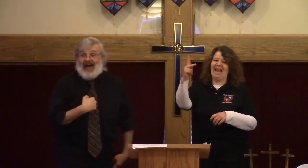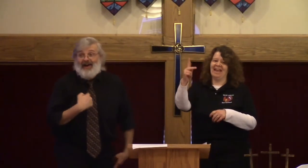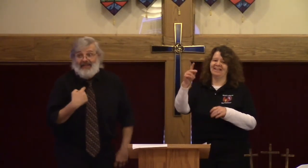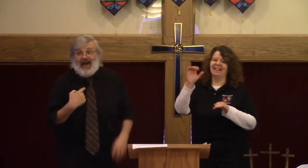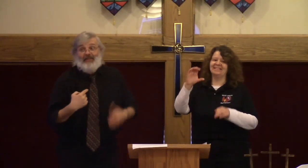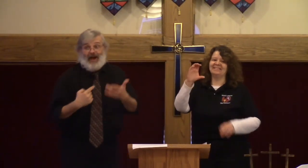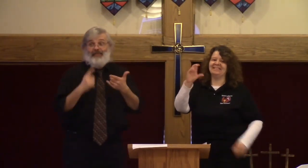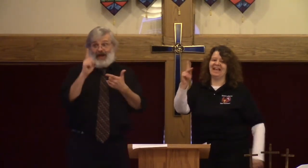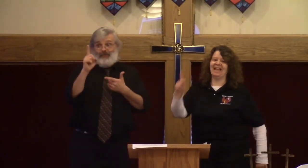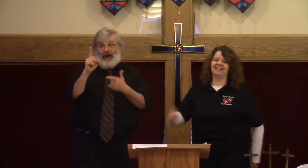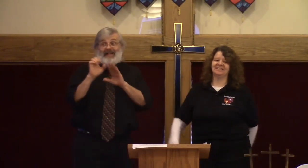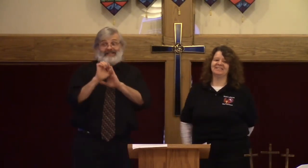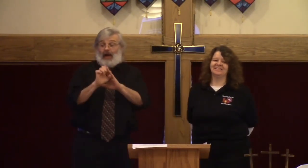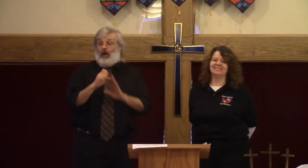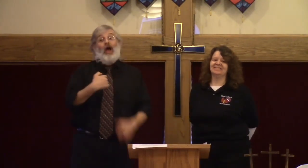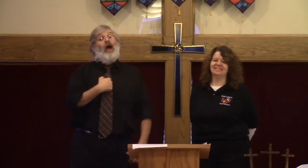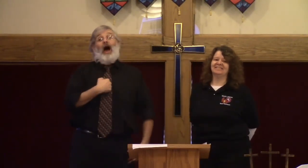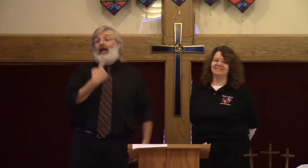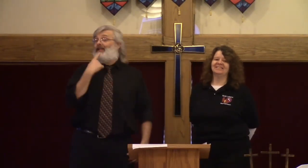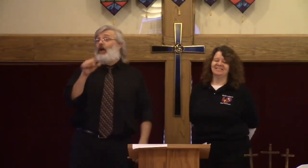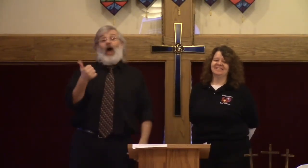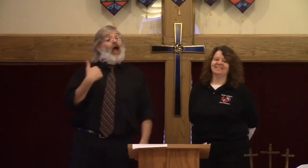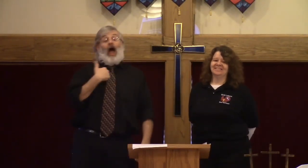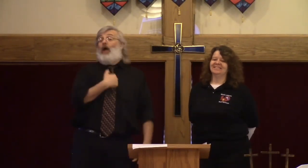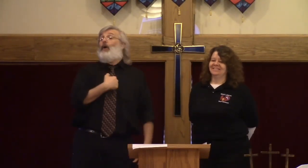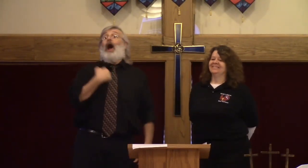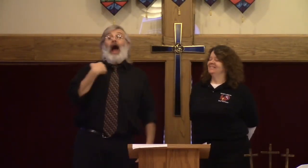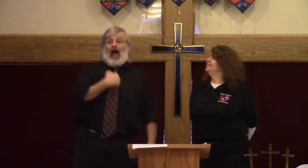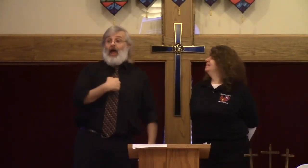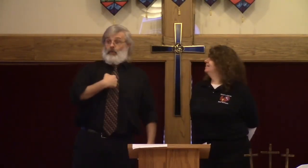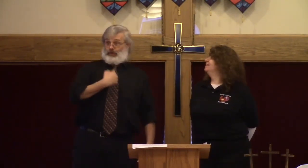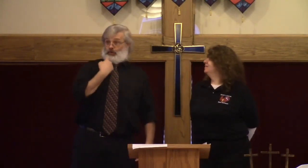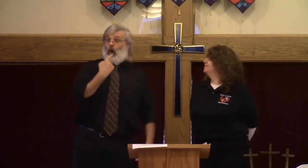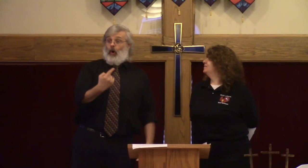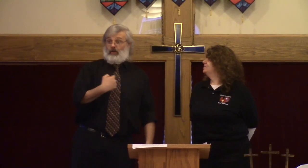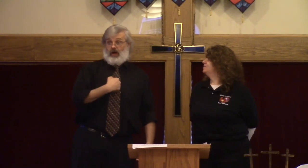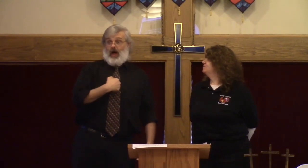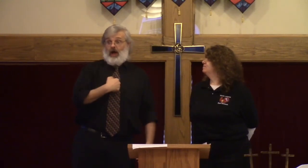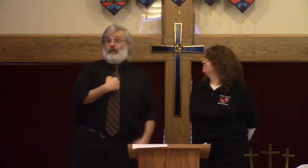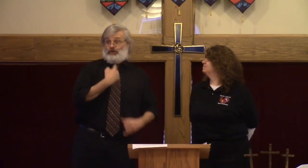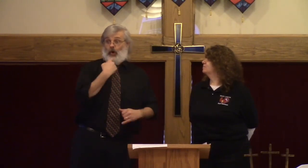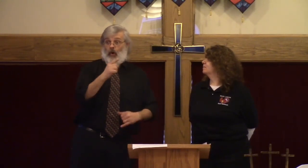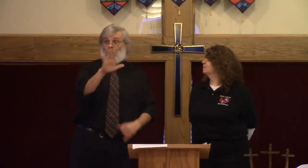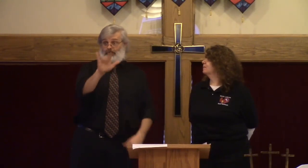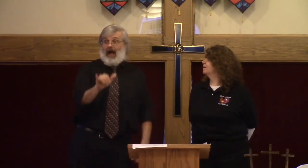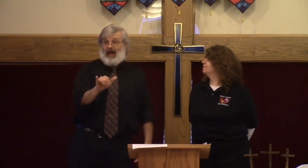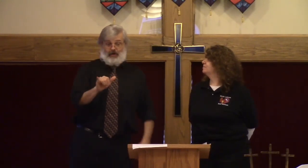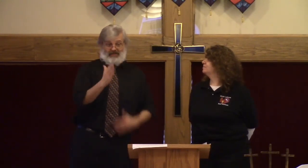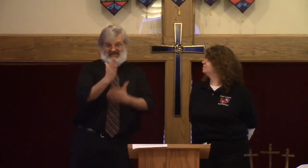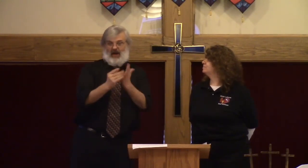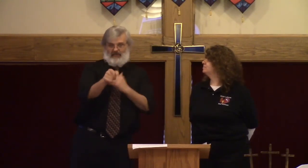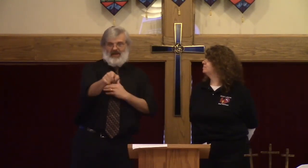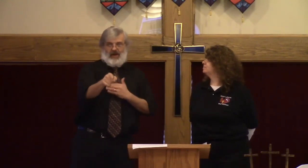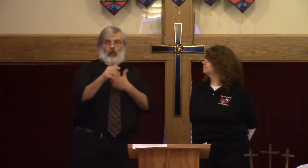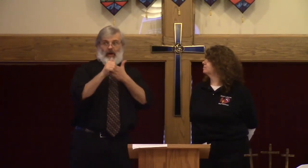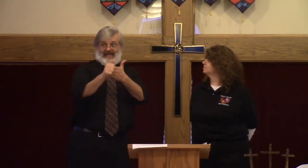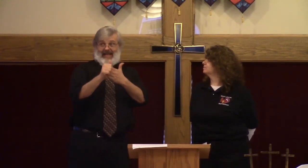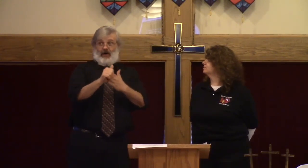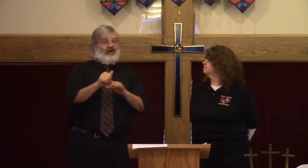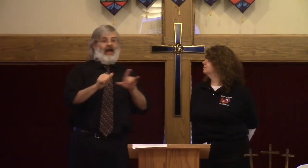and that's one example. I can tell you, I was told by, or one leader,